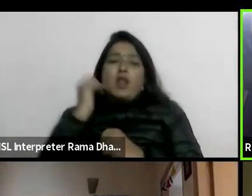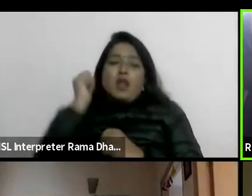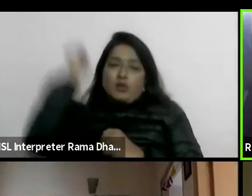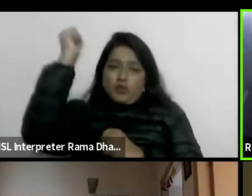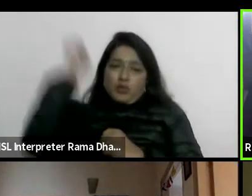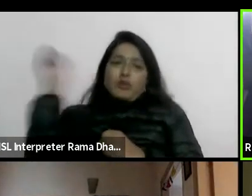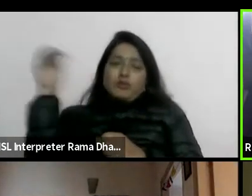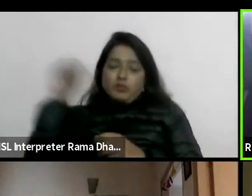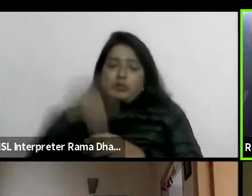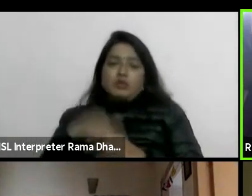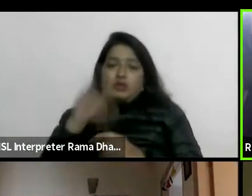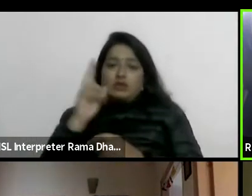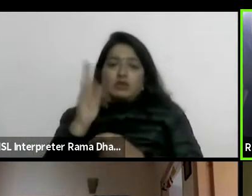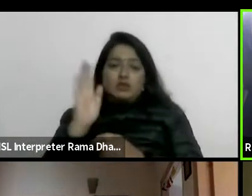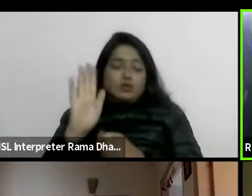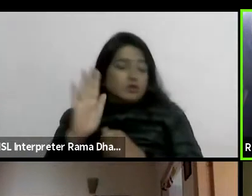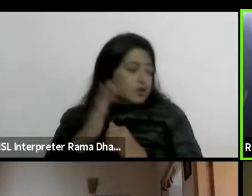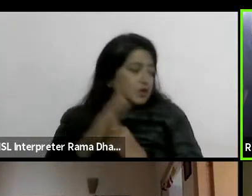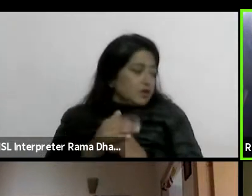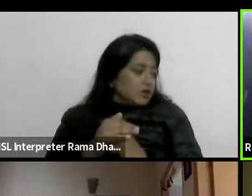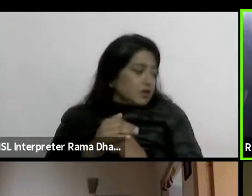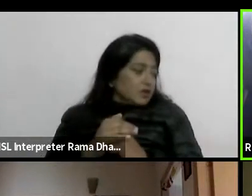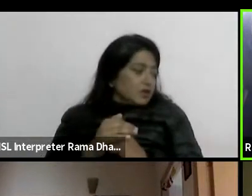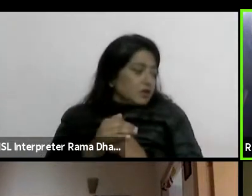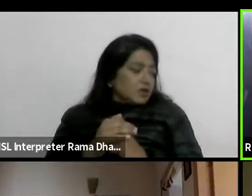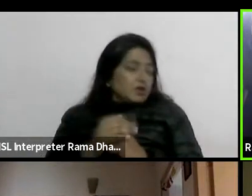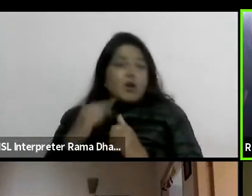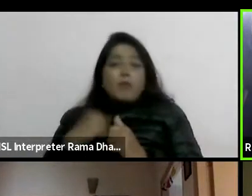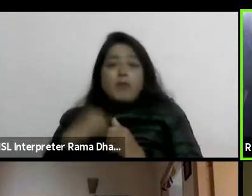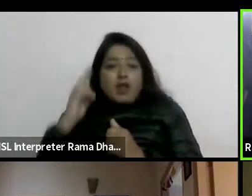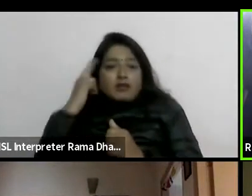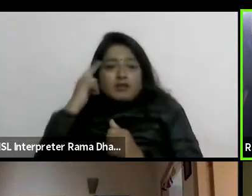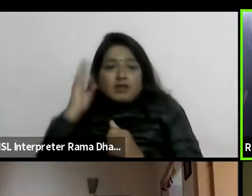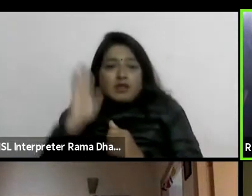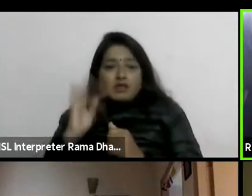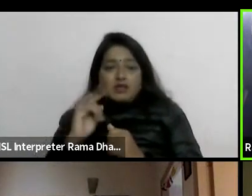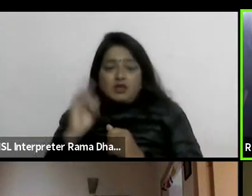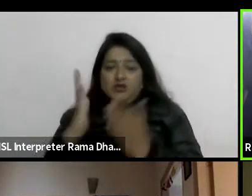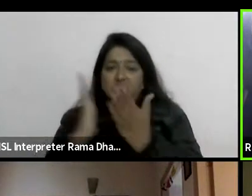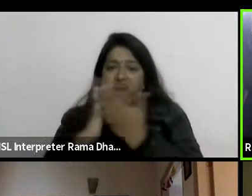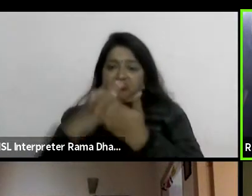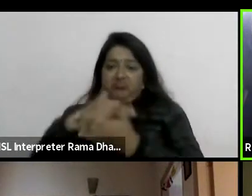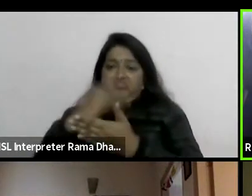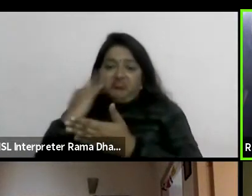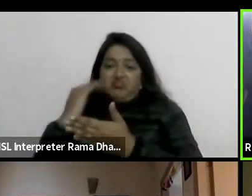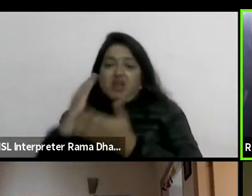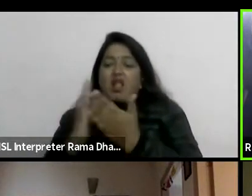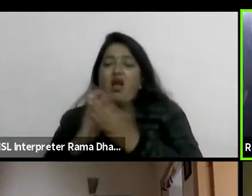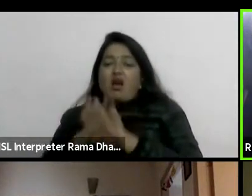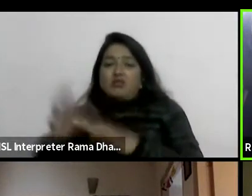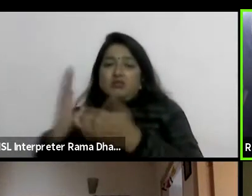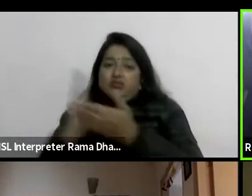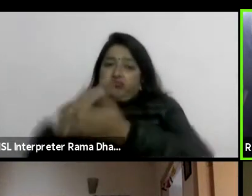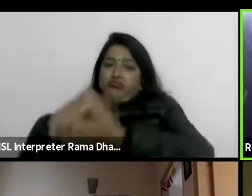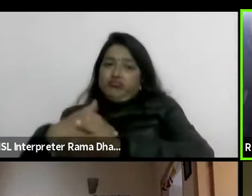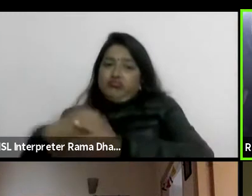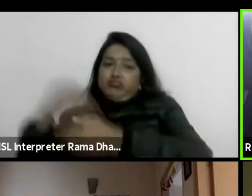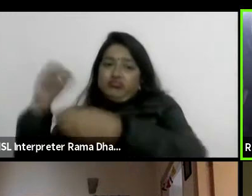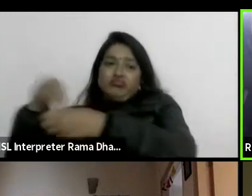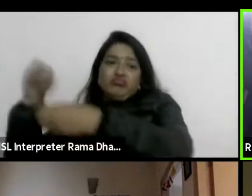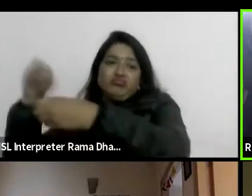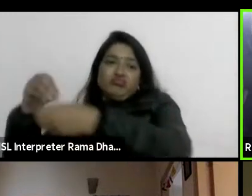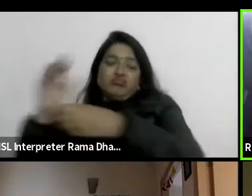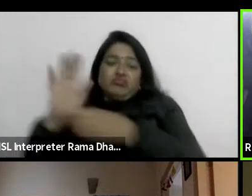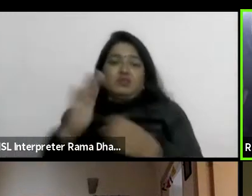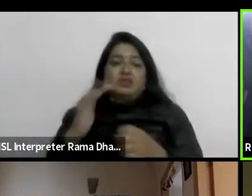because I don't know, it's becoming very divided. And I don't know whether we need to open a dialogue within the